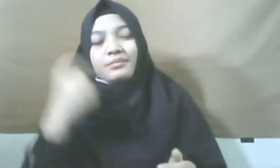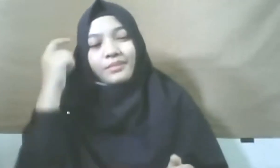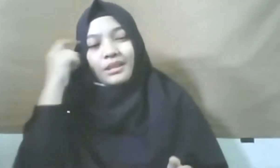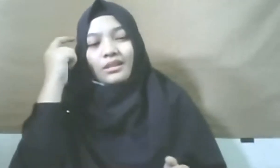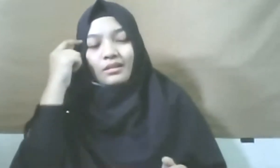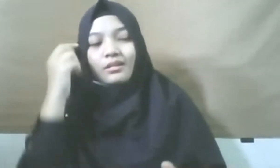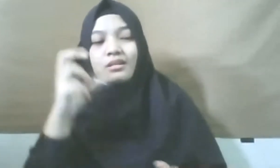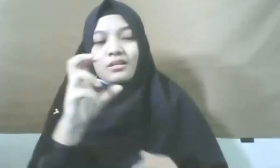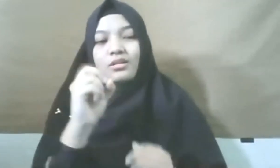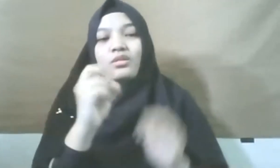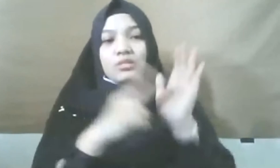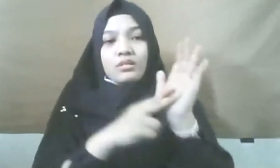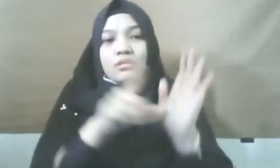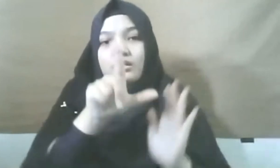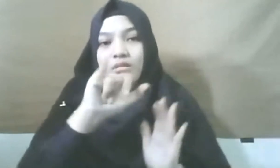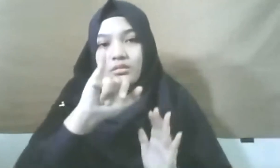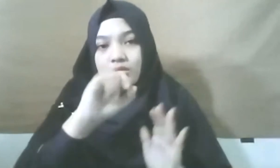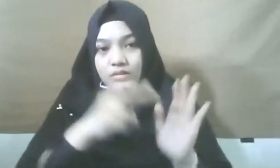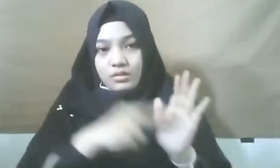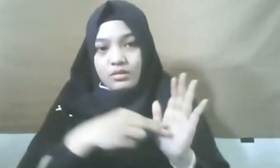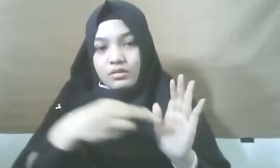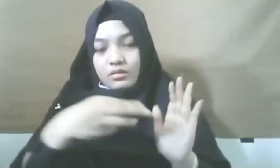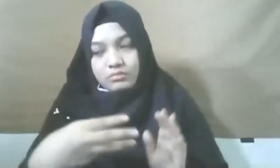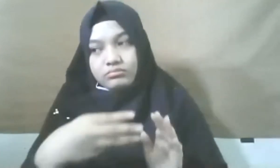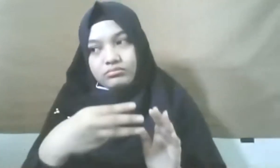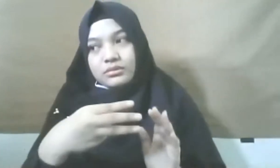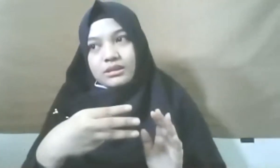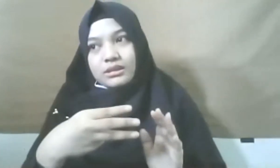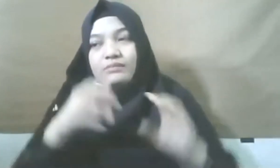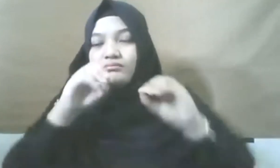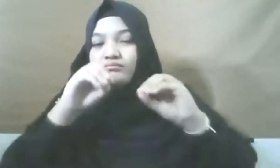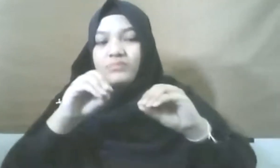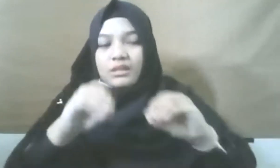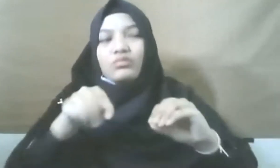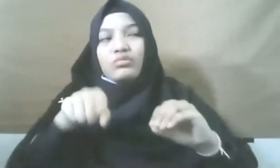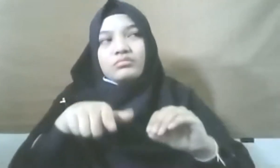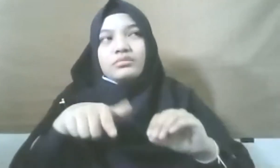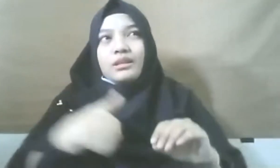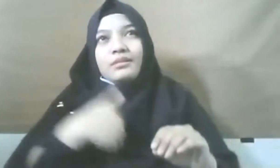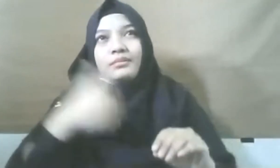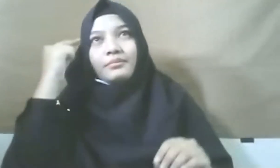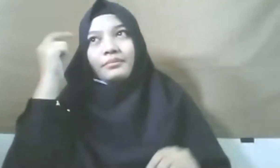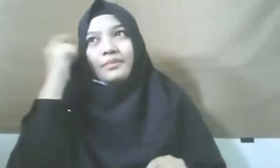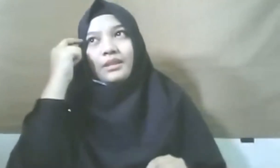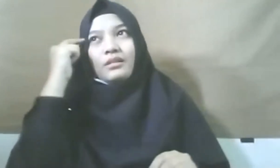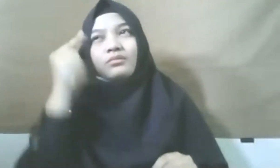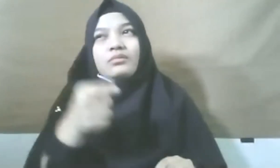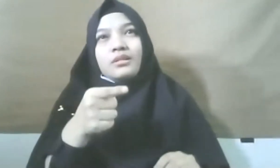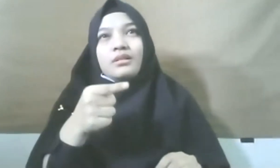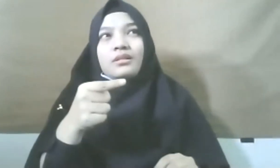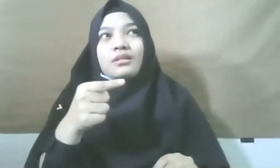online education probably is the best thing for people with disability,